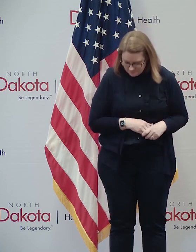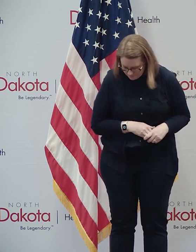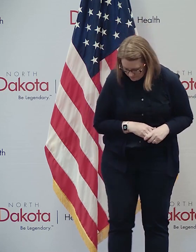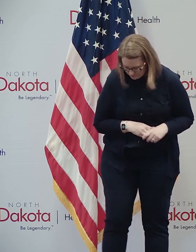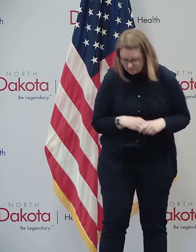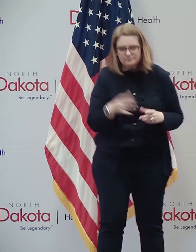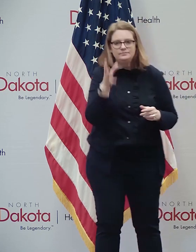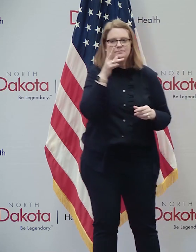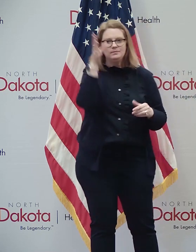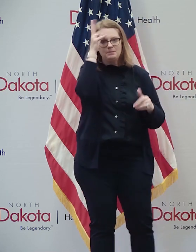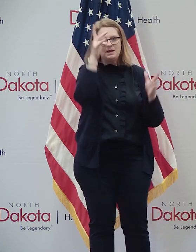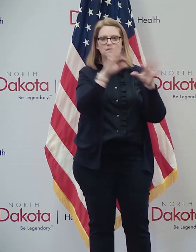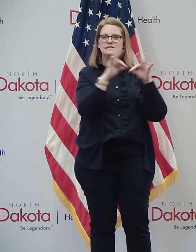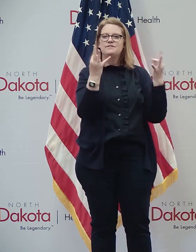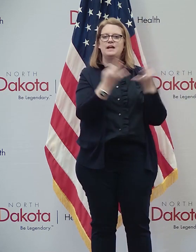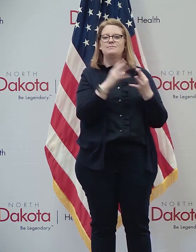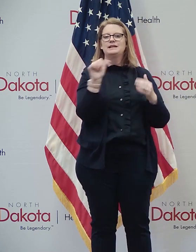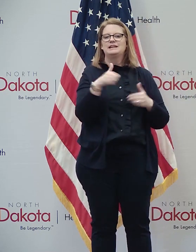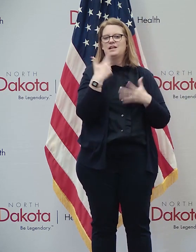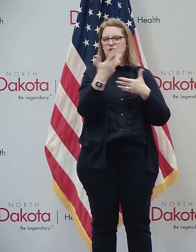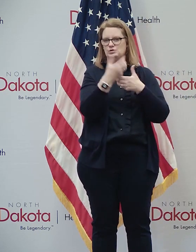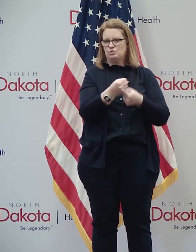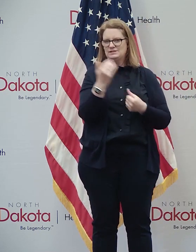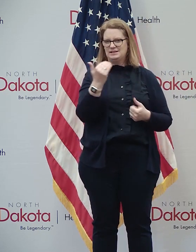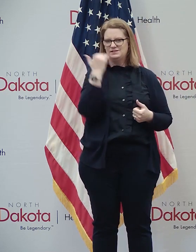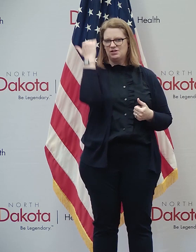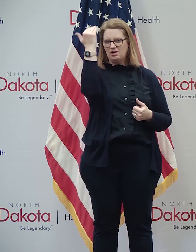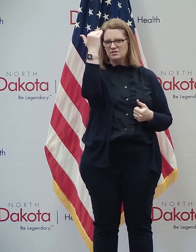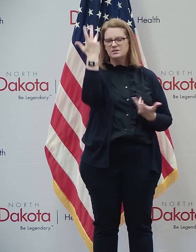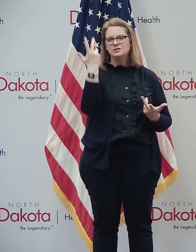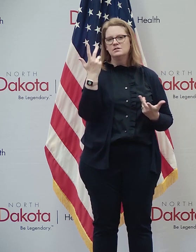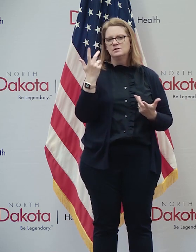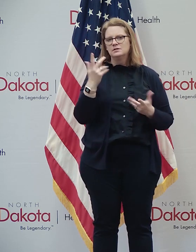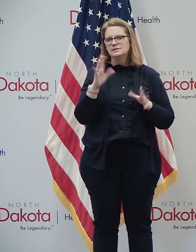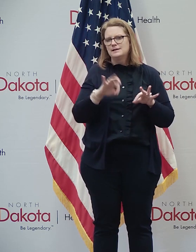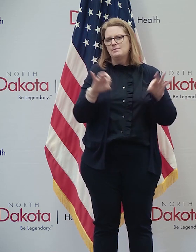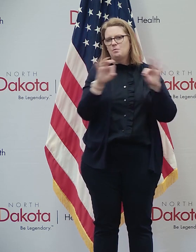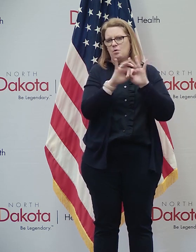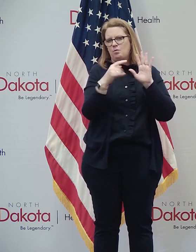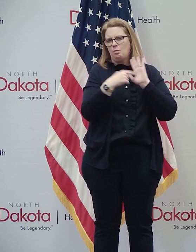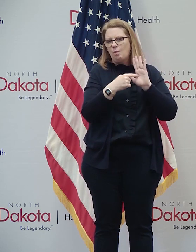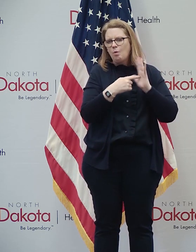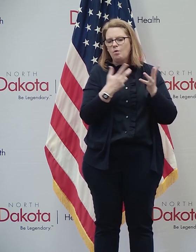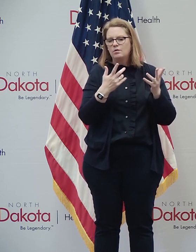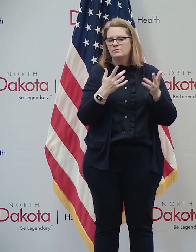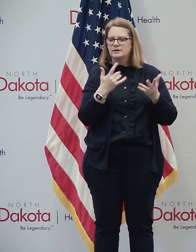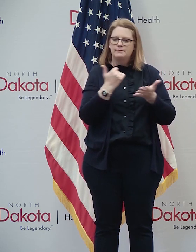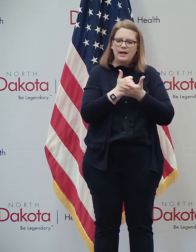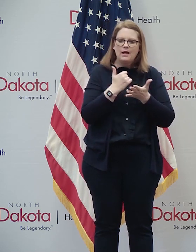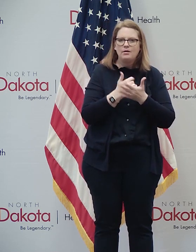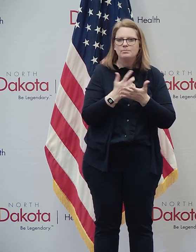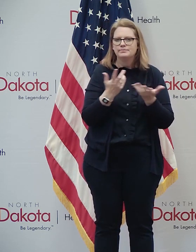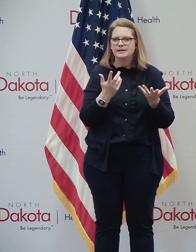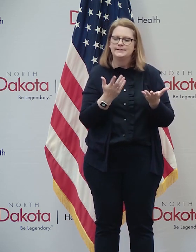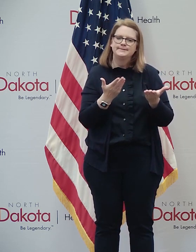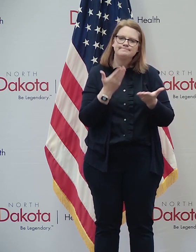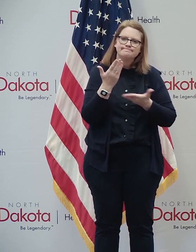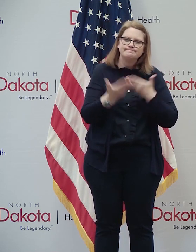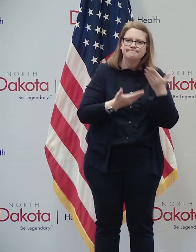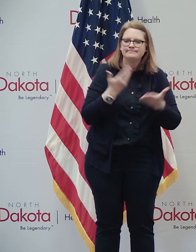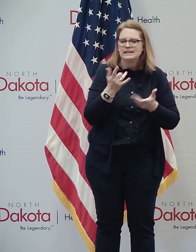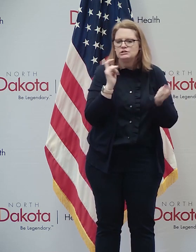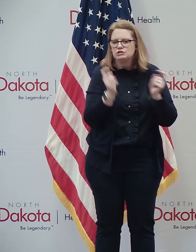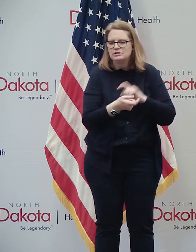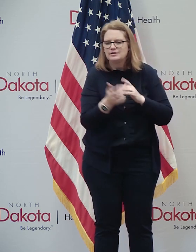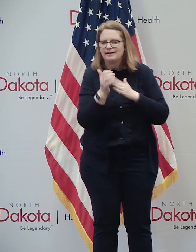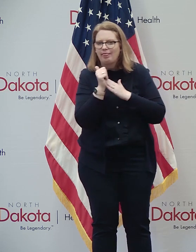Parents, family members, and other trusted adults play an important role in helping children make sense of the changes in their lives in a way that is honest,